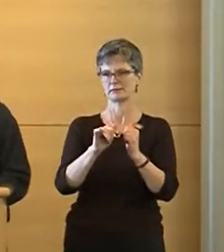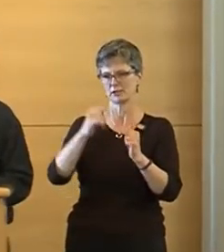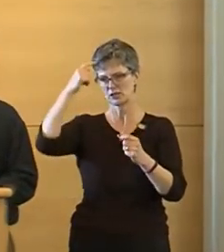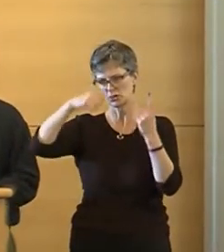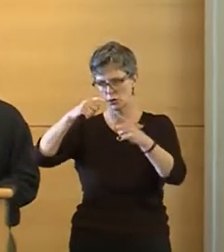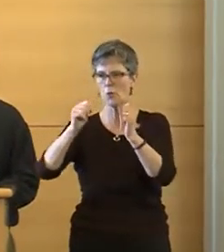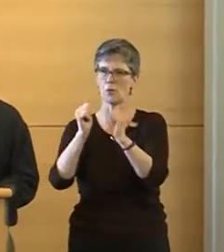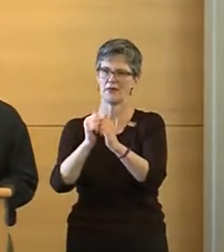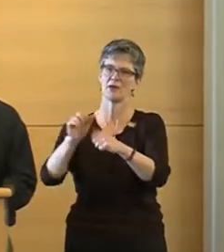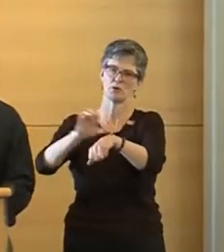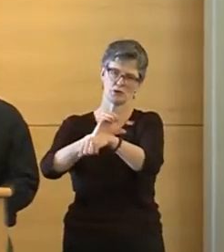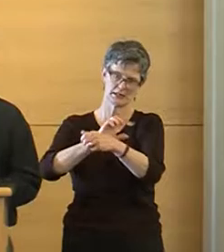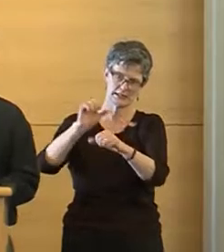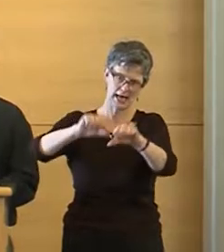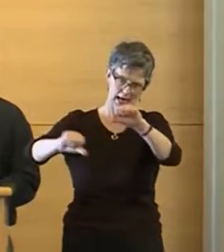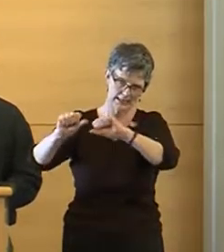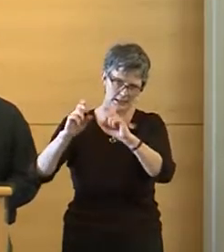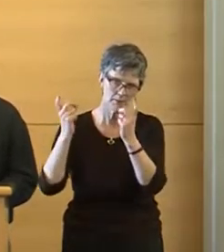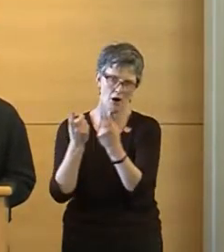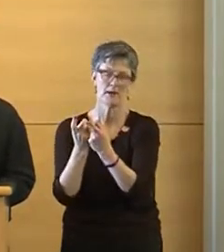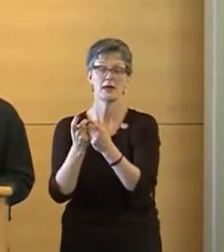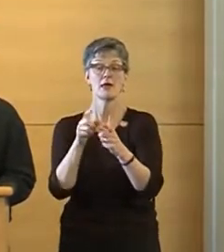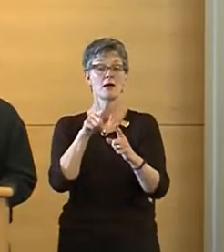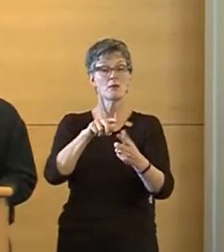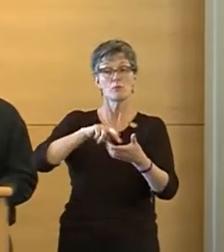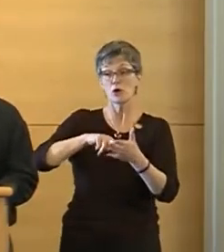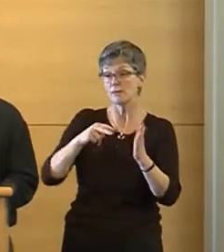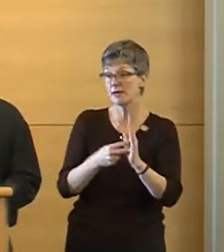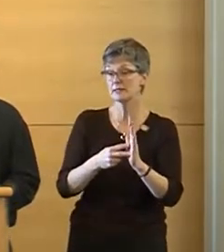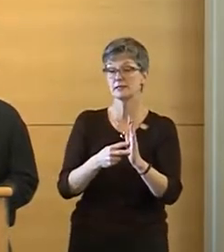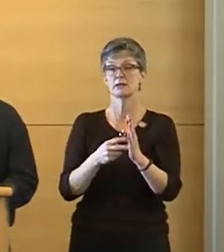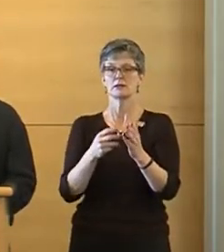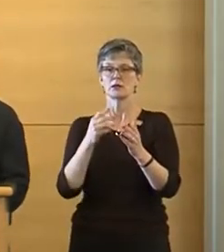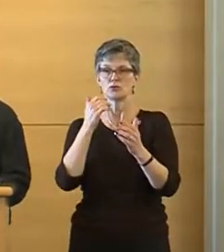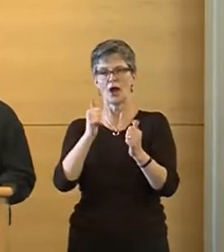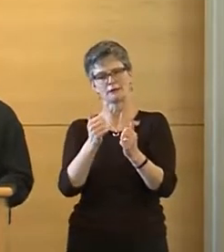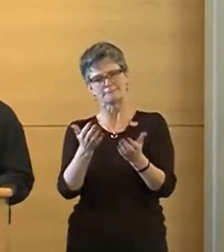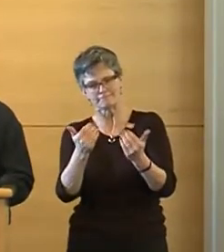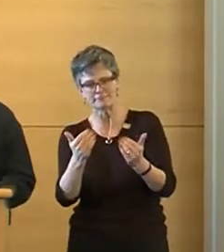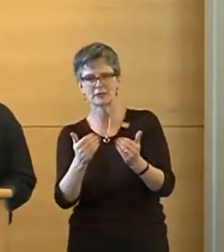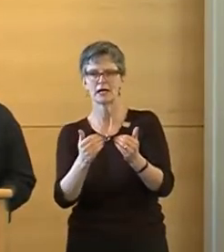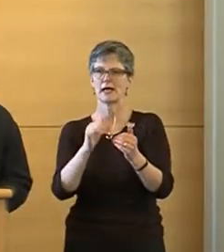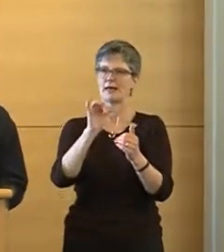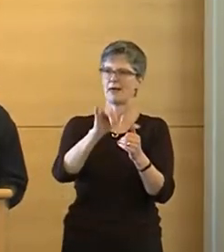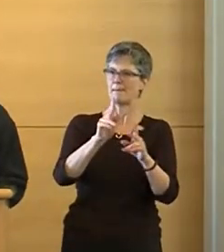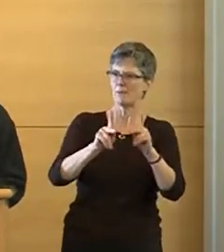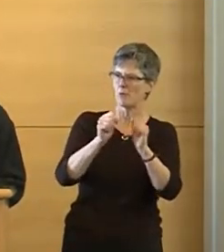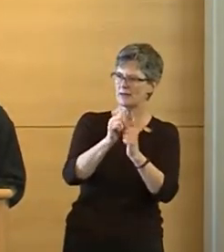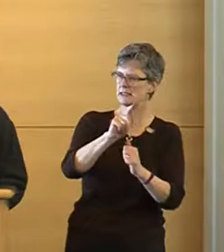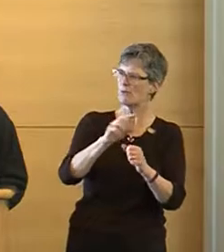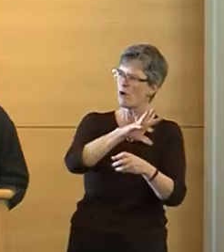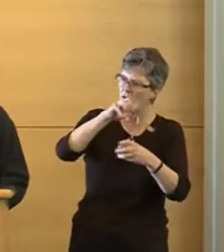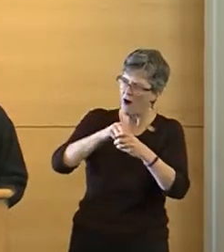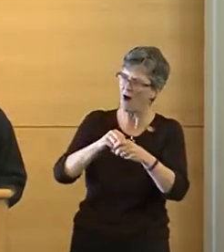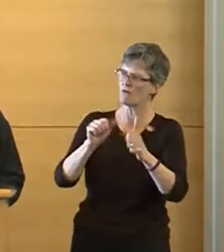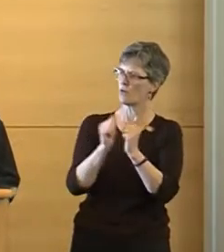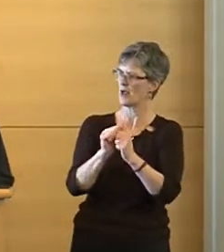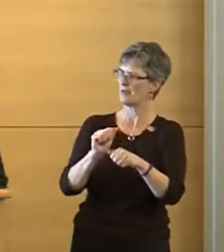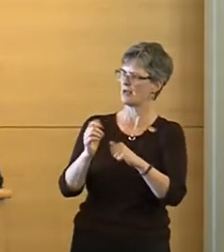the third logo up there is Access Computing, and that is one of the grant-funded projects that Do It works on